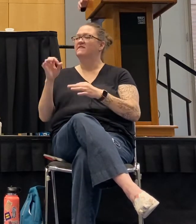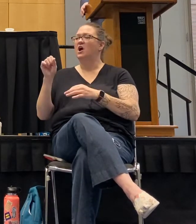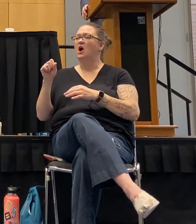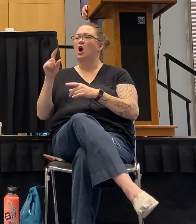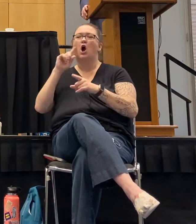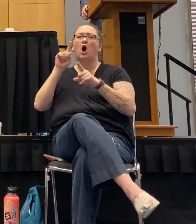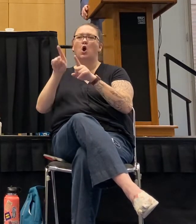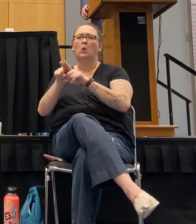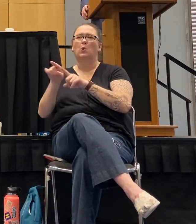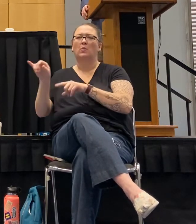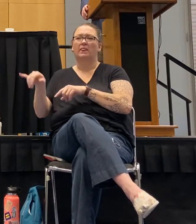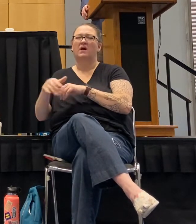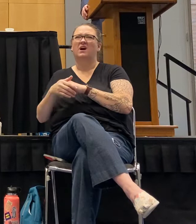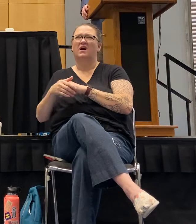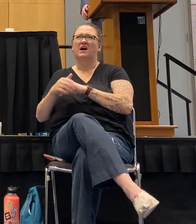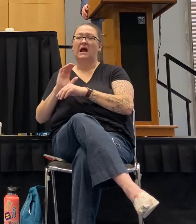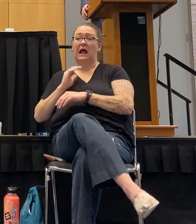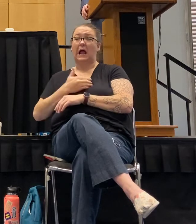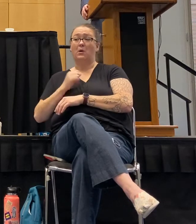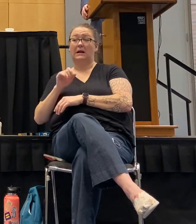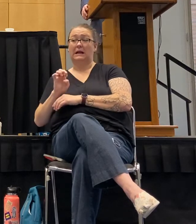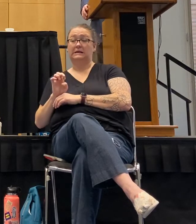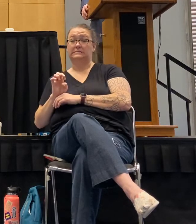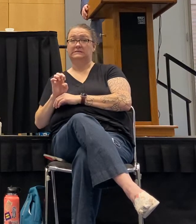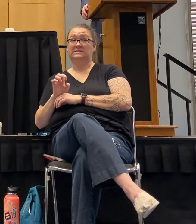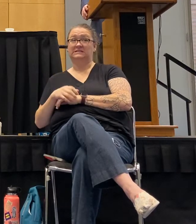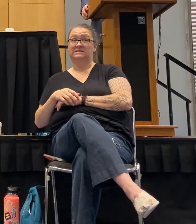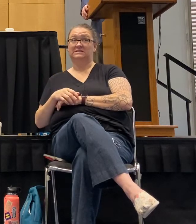And in our case too,